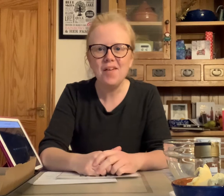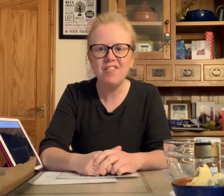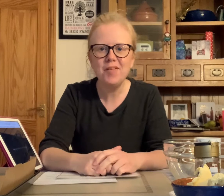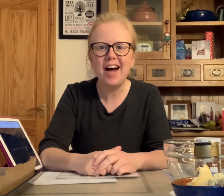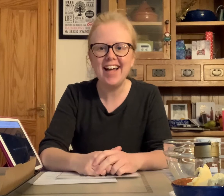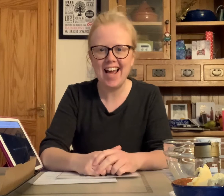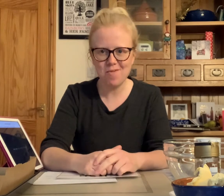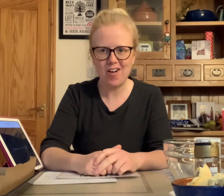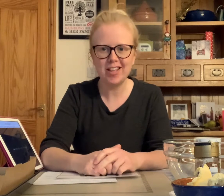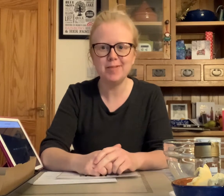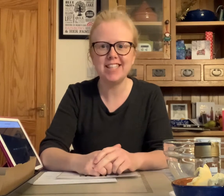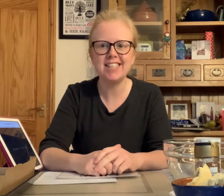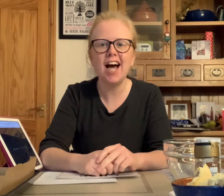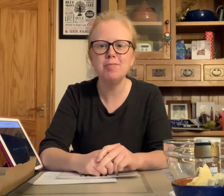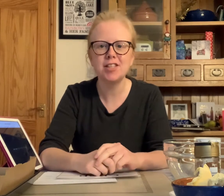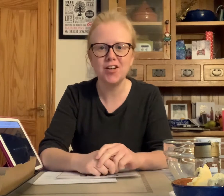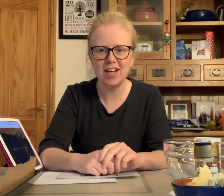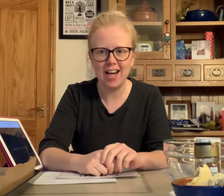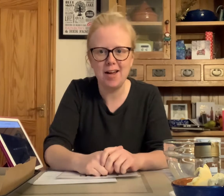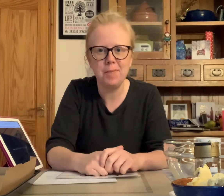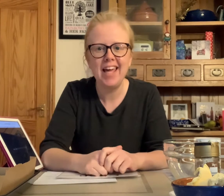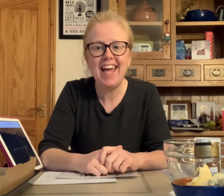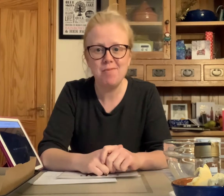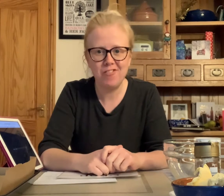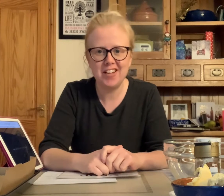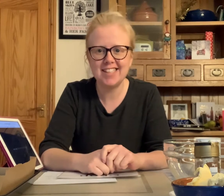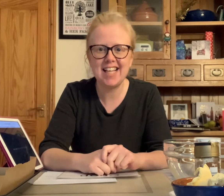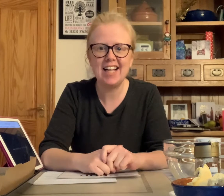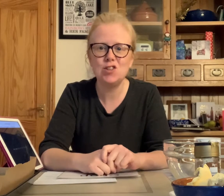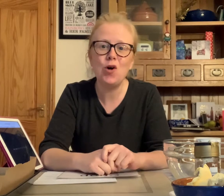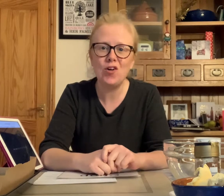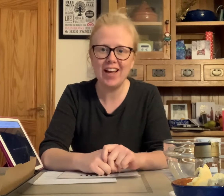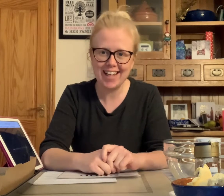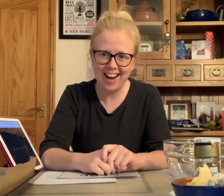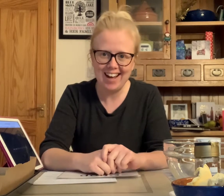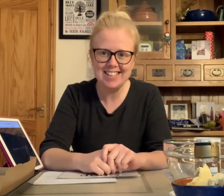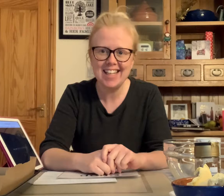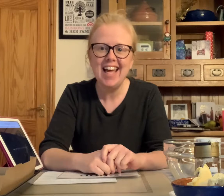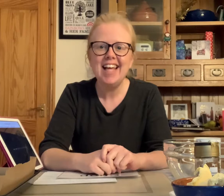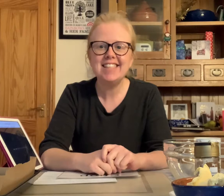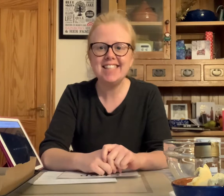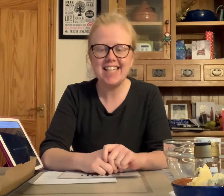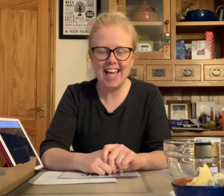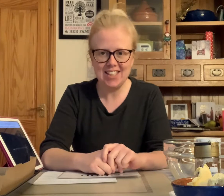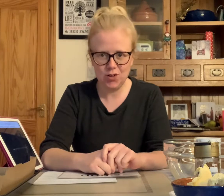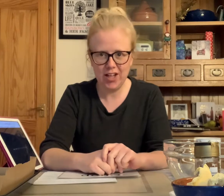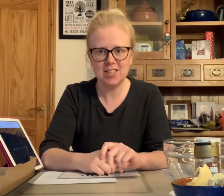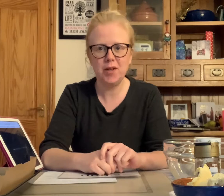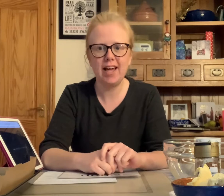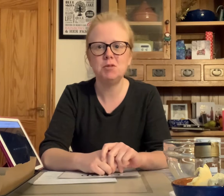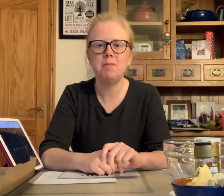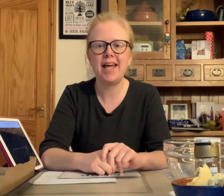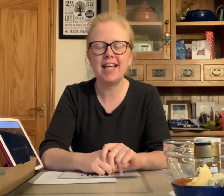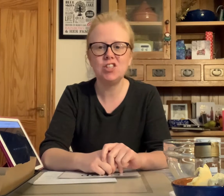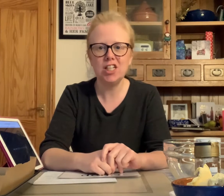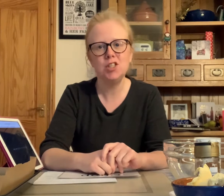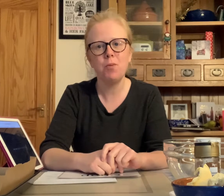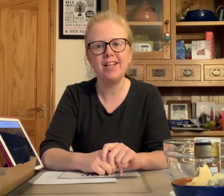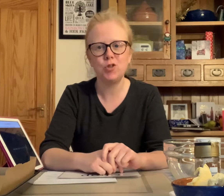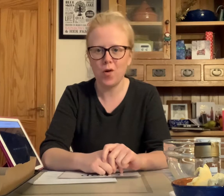Hello everyone and welcome to the Time to Cook Club Infants and to your online class. So today, little cooks, we're going to be making gingerbread